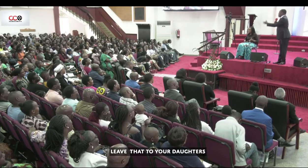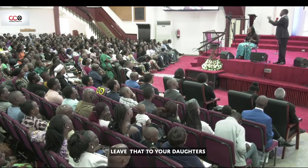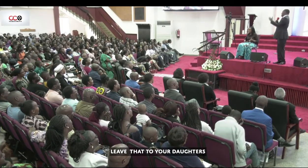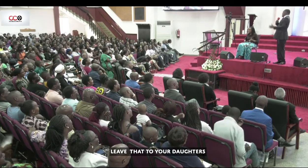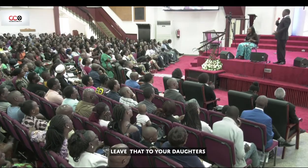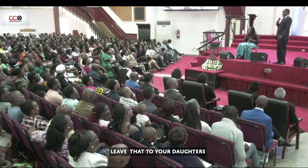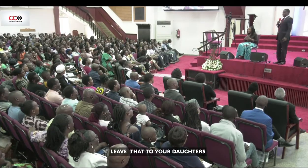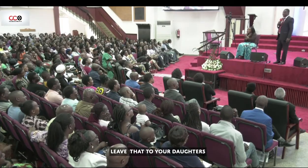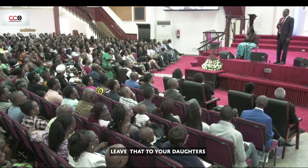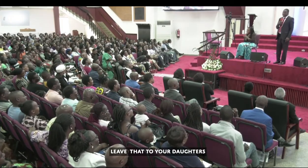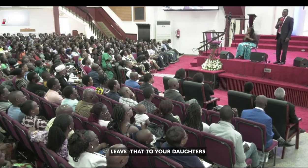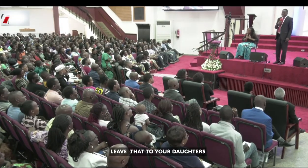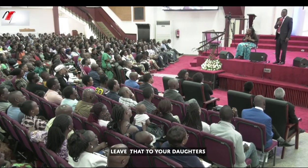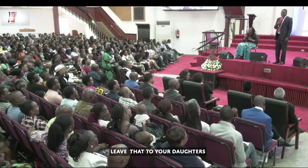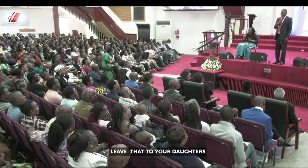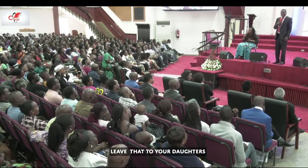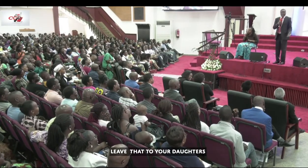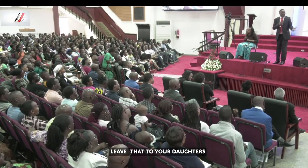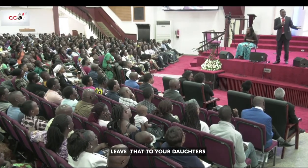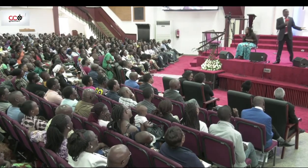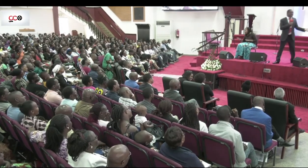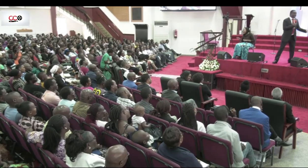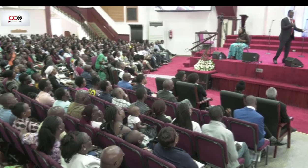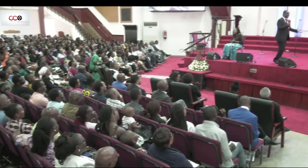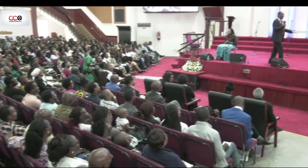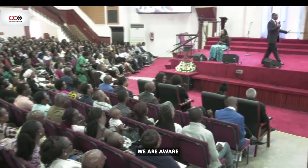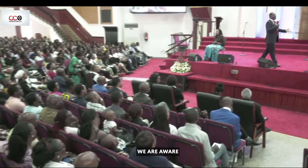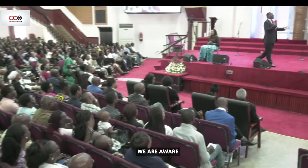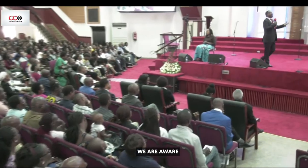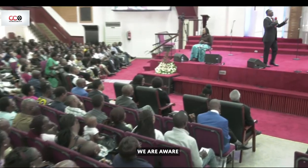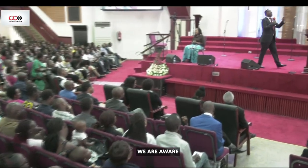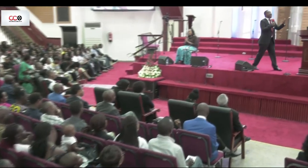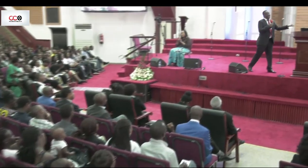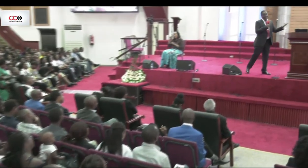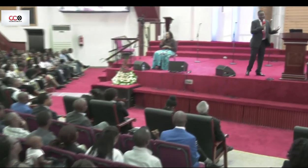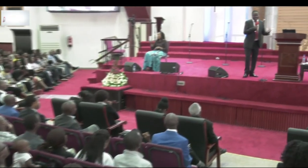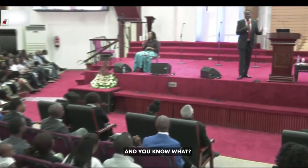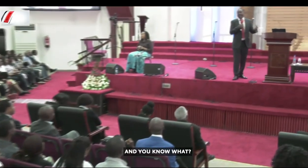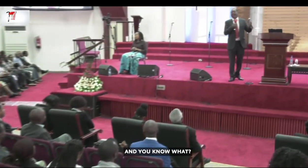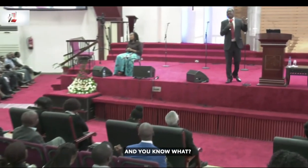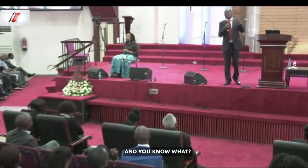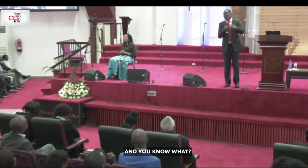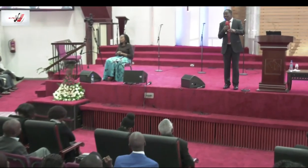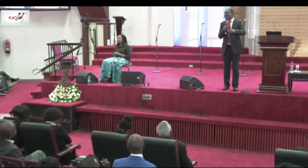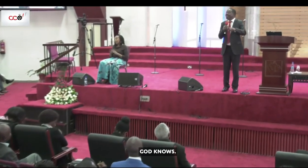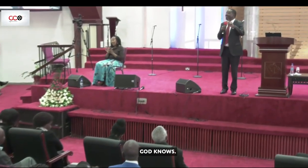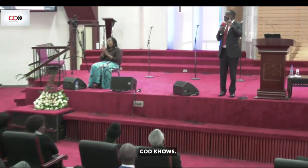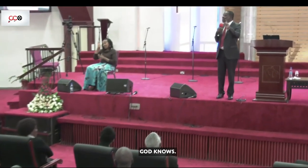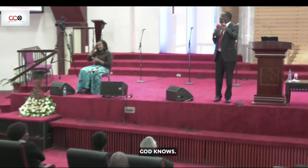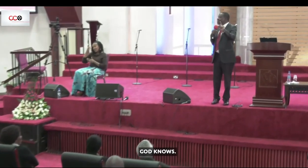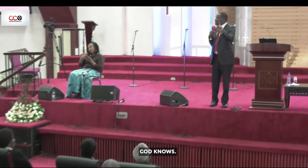that to your daughters. Leave that to your daughters. We are aware. And you know